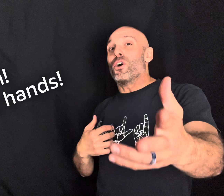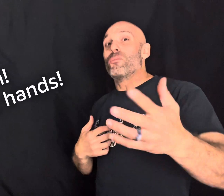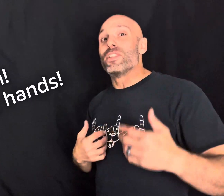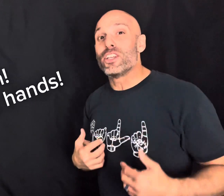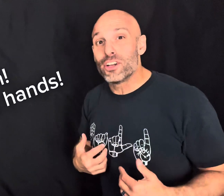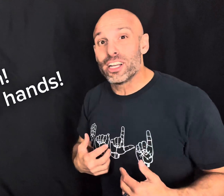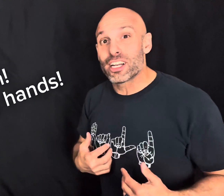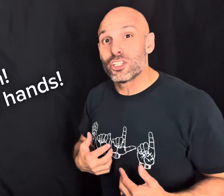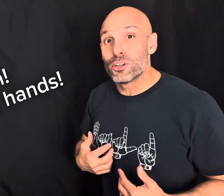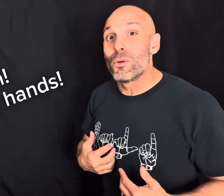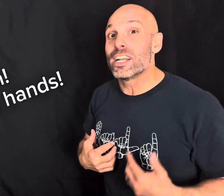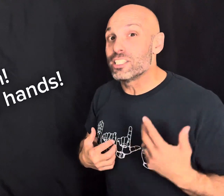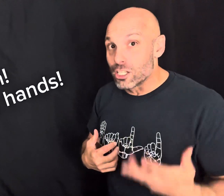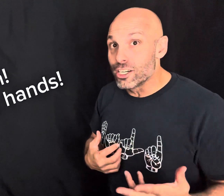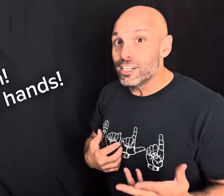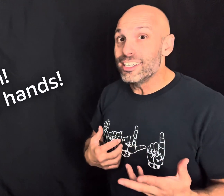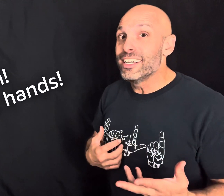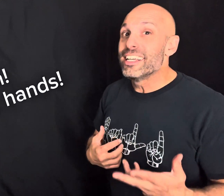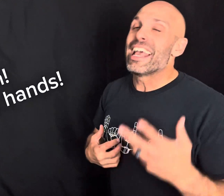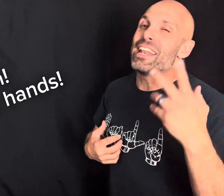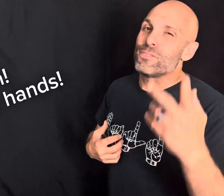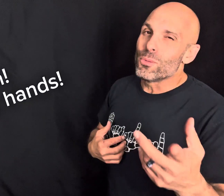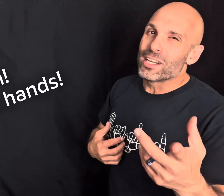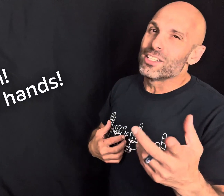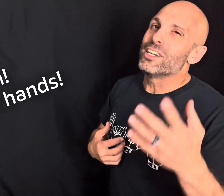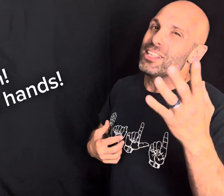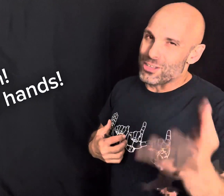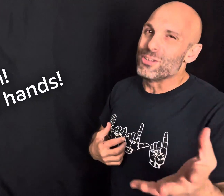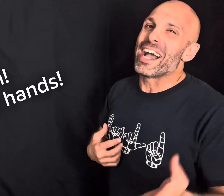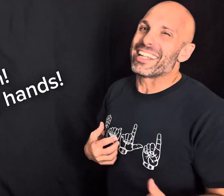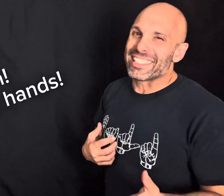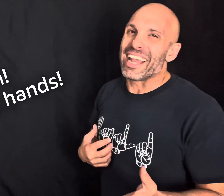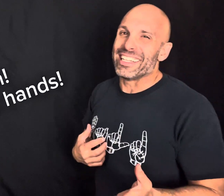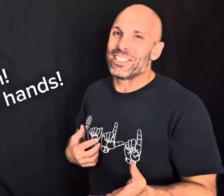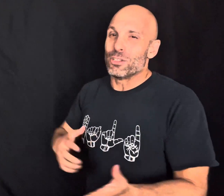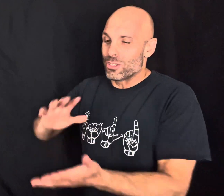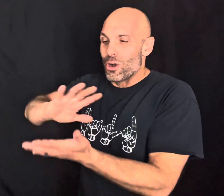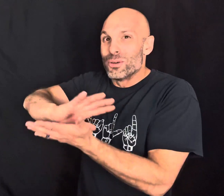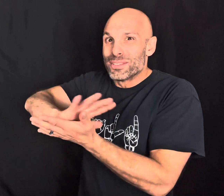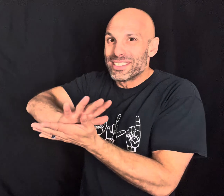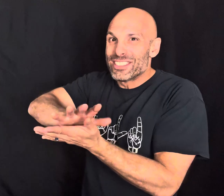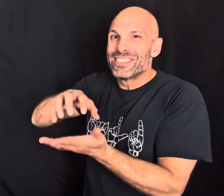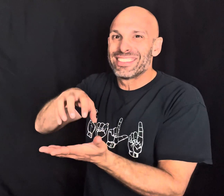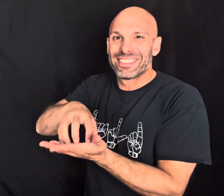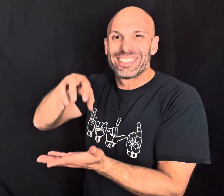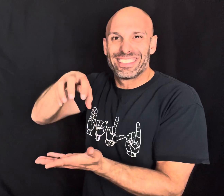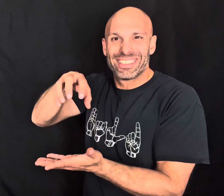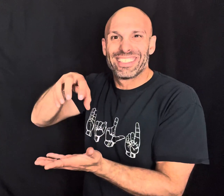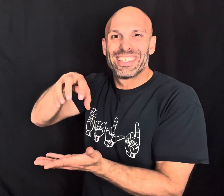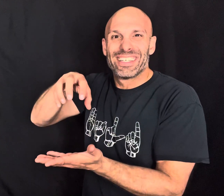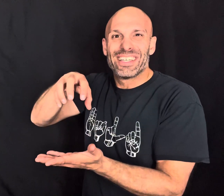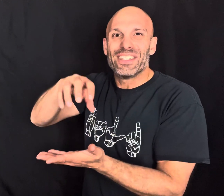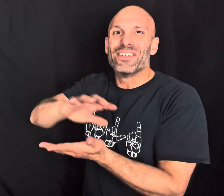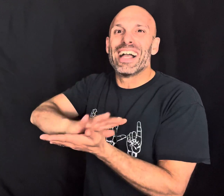Hopefully you're here because you're wanting to learn. And if you want to learn, you got to sign it too. So you got